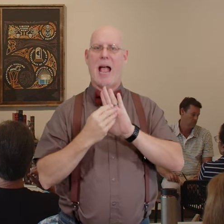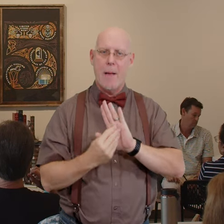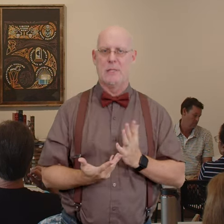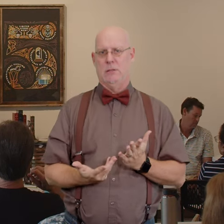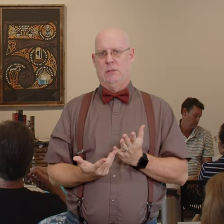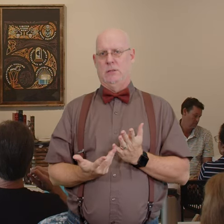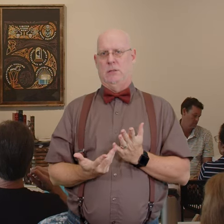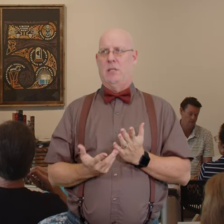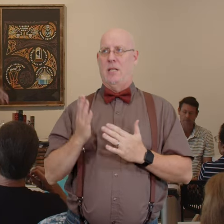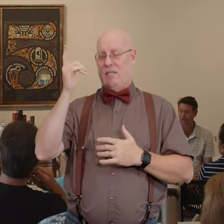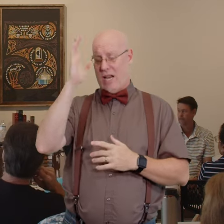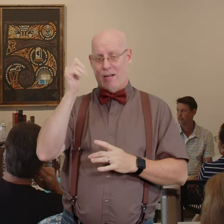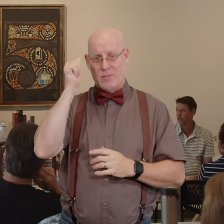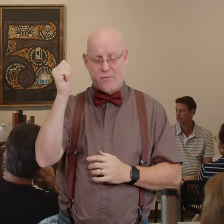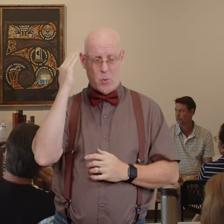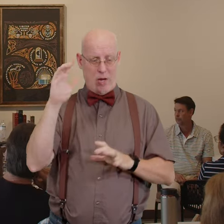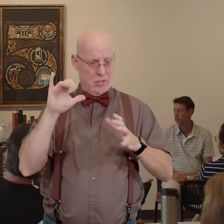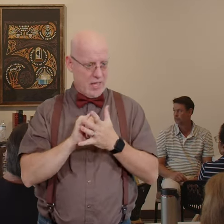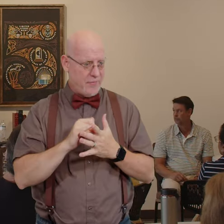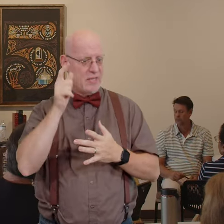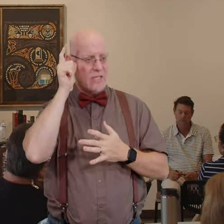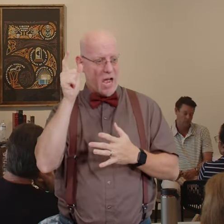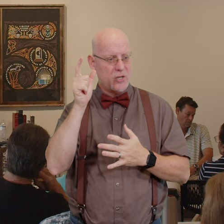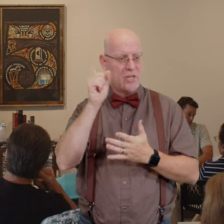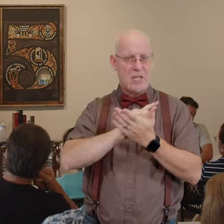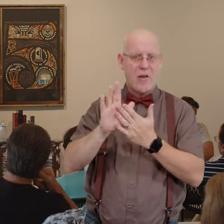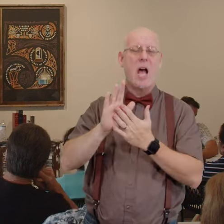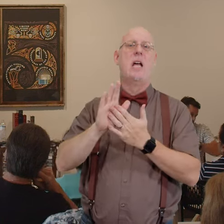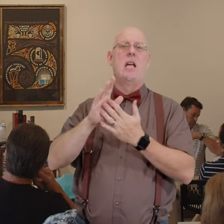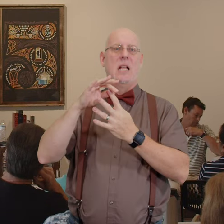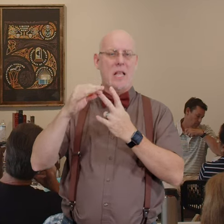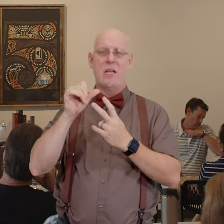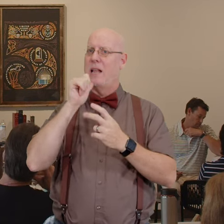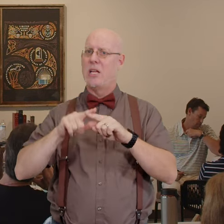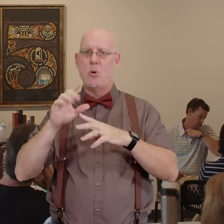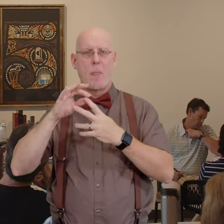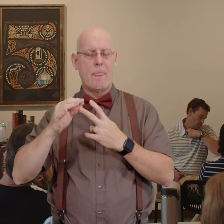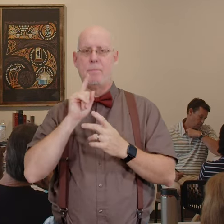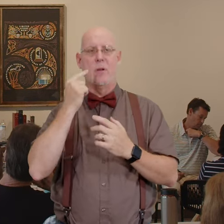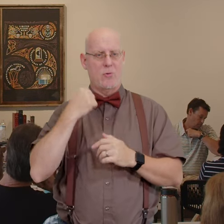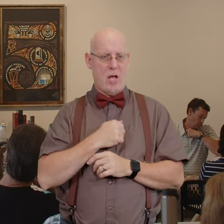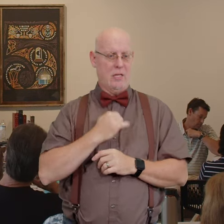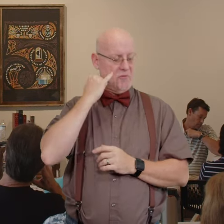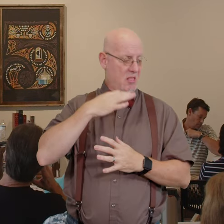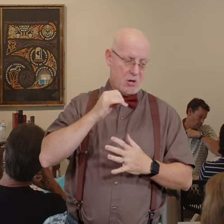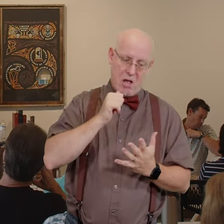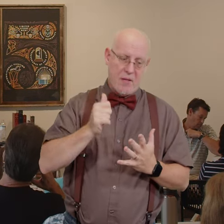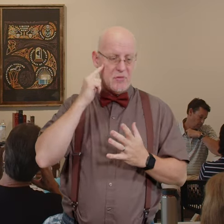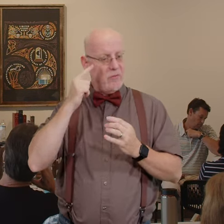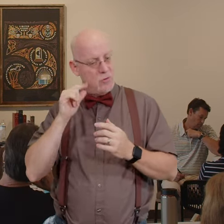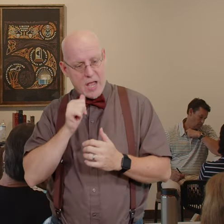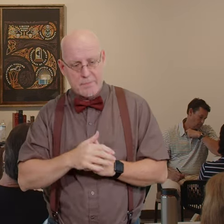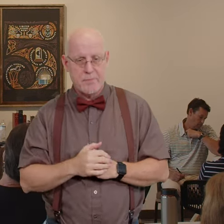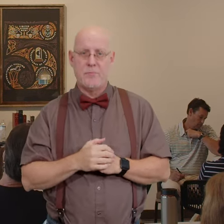God himself. And so, that's why he does what he does. This is the logic of divine election, unconditional election. And here's the reality for us, whether we like it or not,